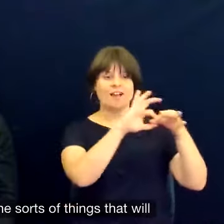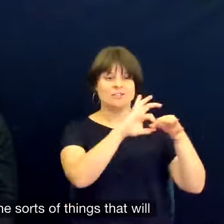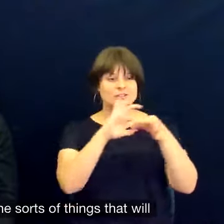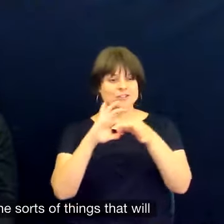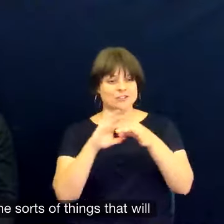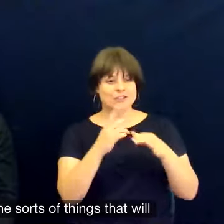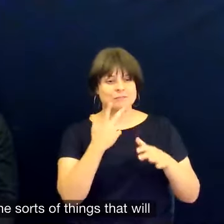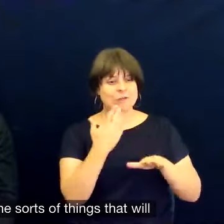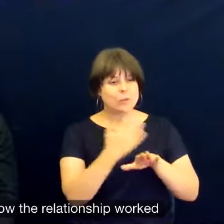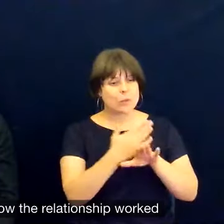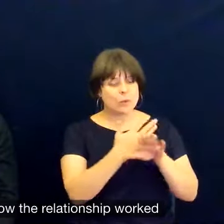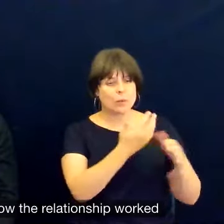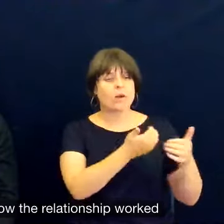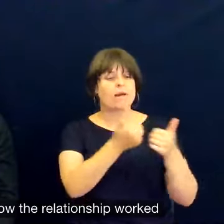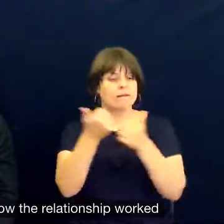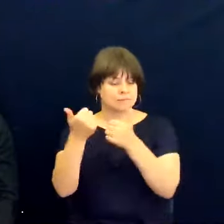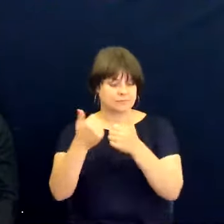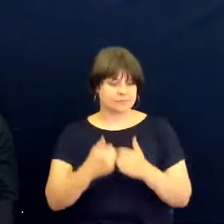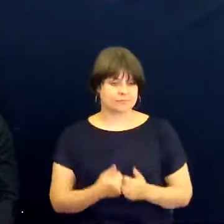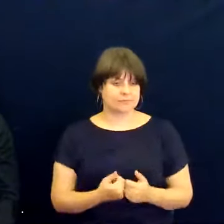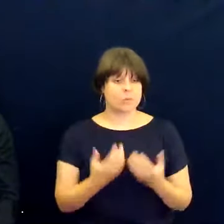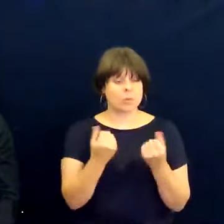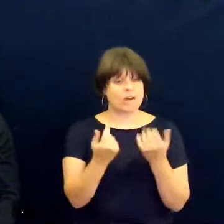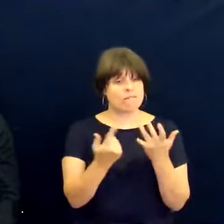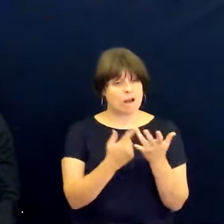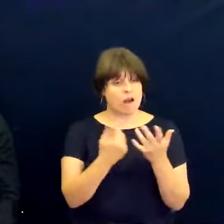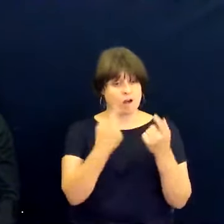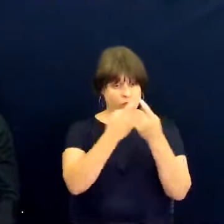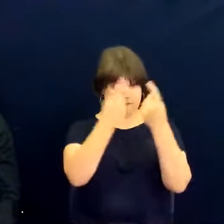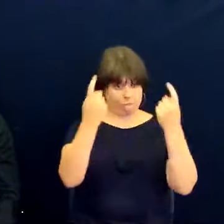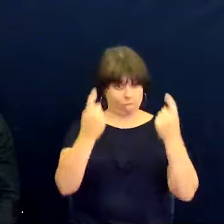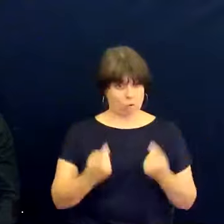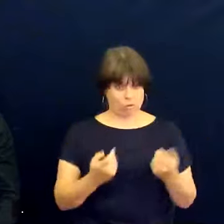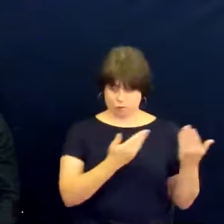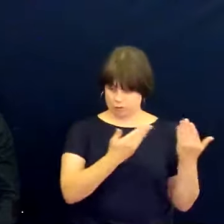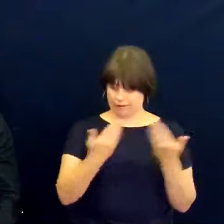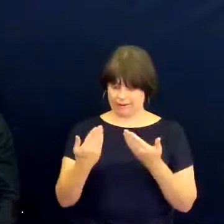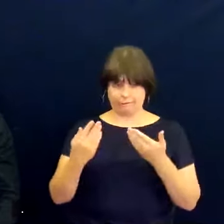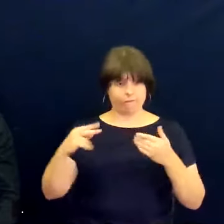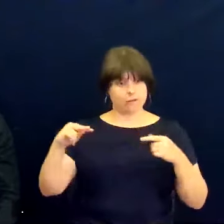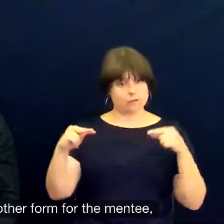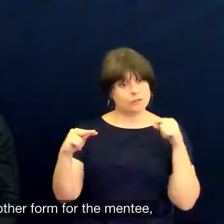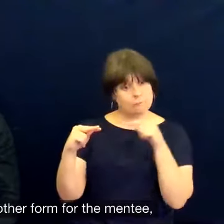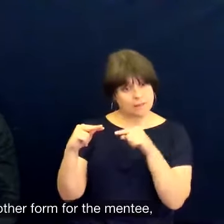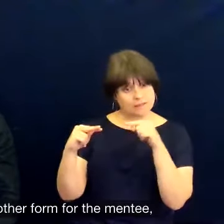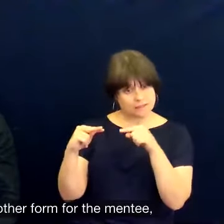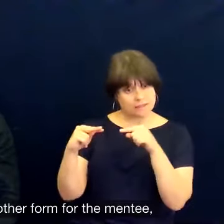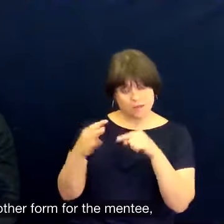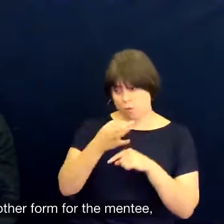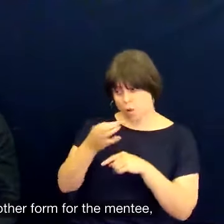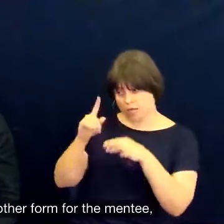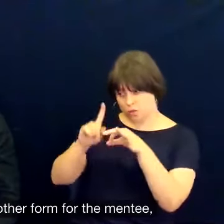We also have another form for the mentee who have questions about the